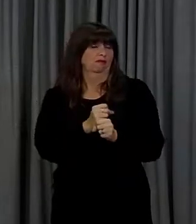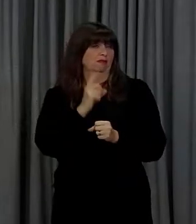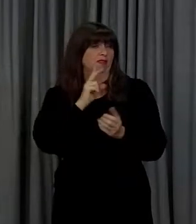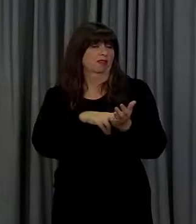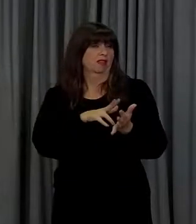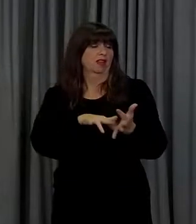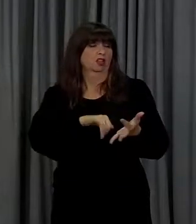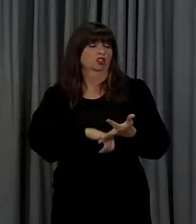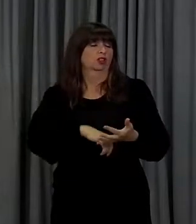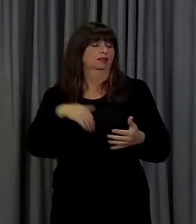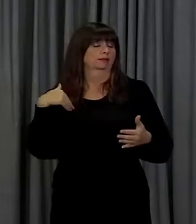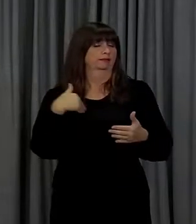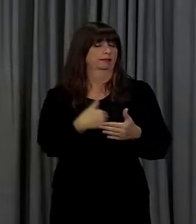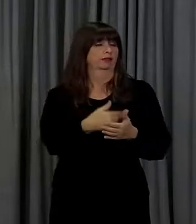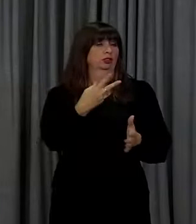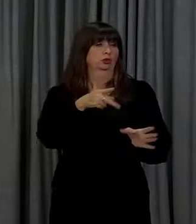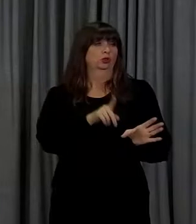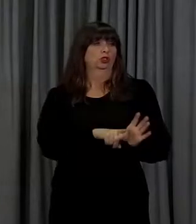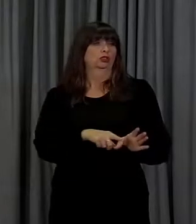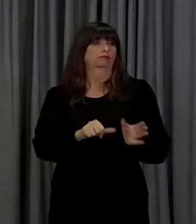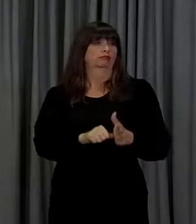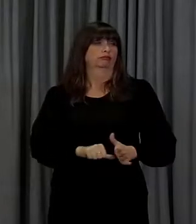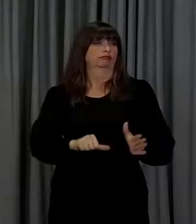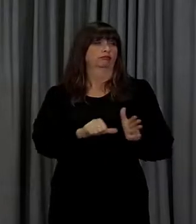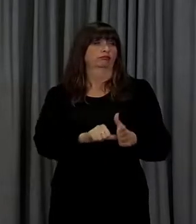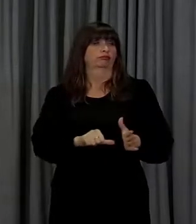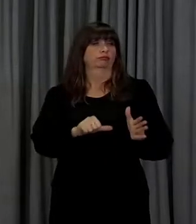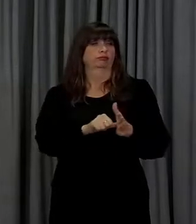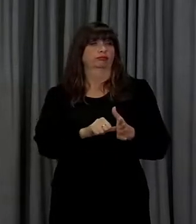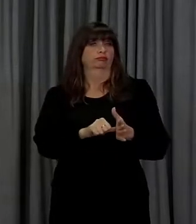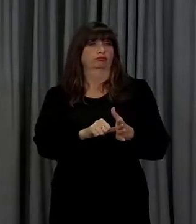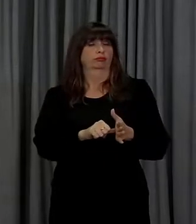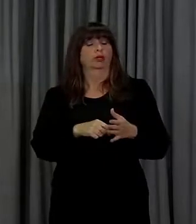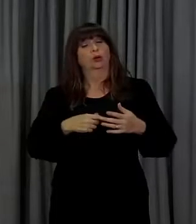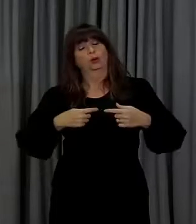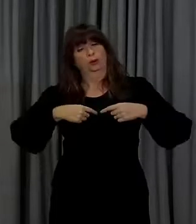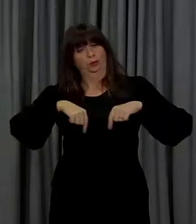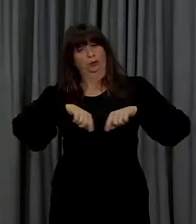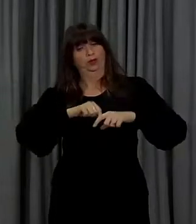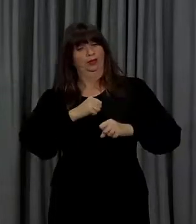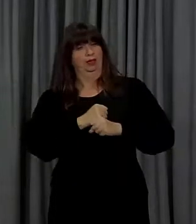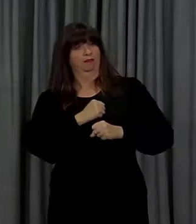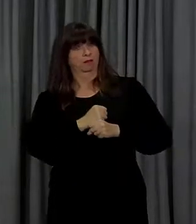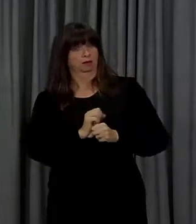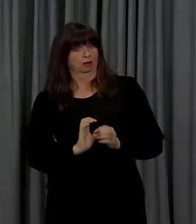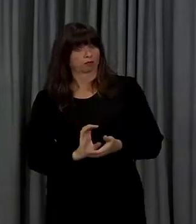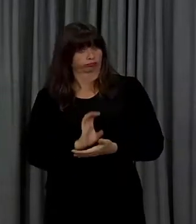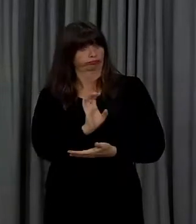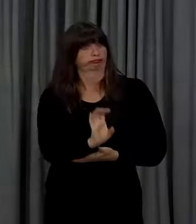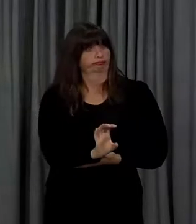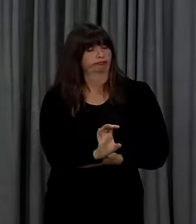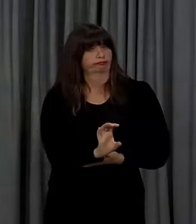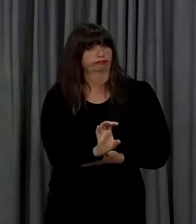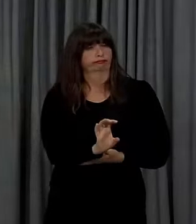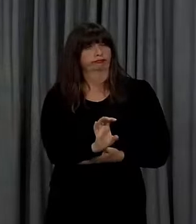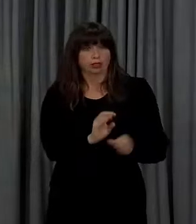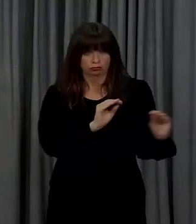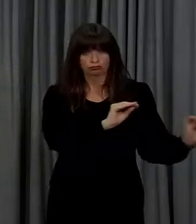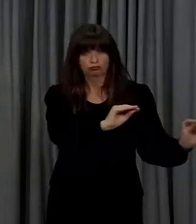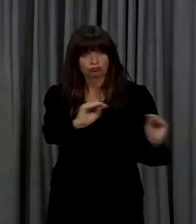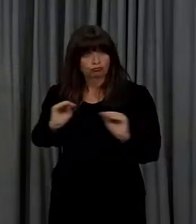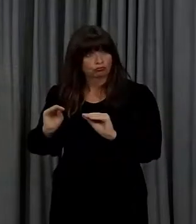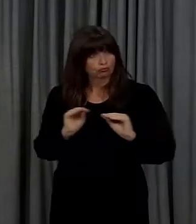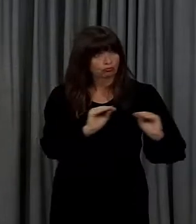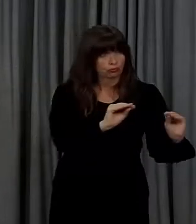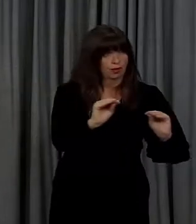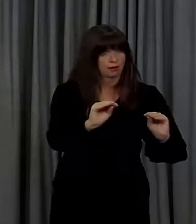in the NHS has been intense over the past 2 years. So it's not that we're not necessarily training enough